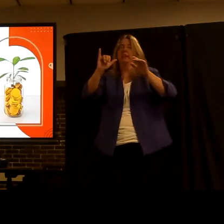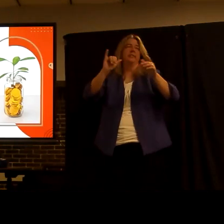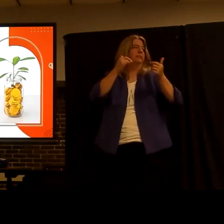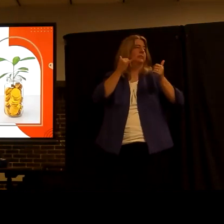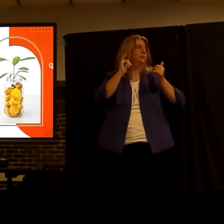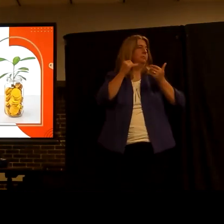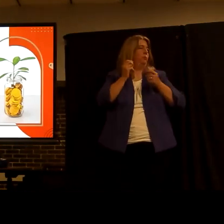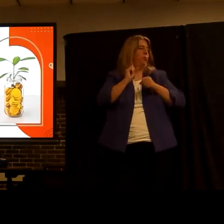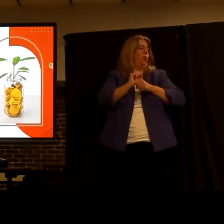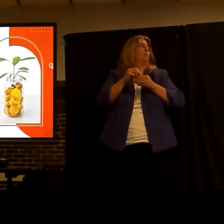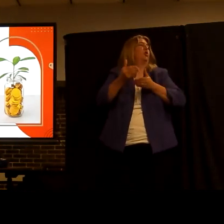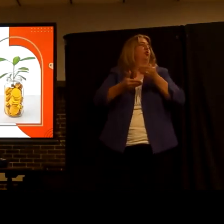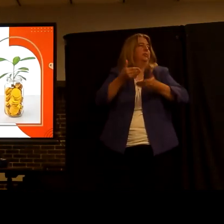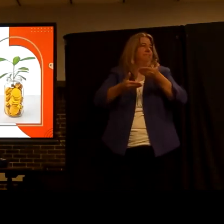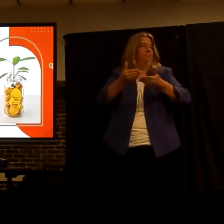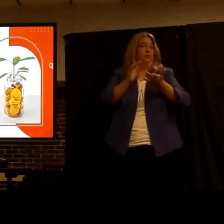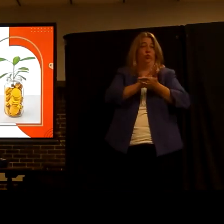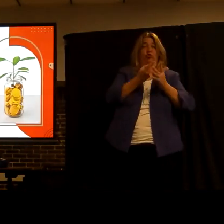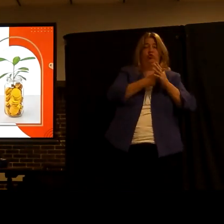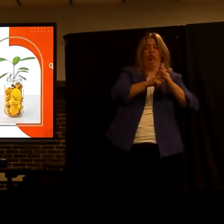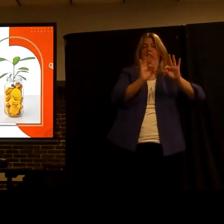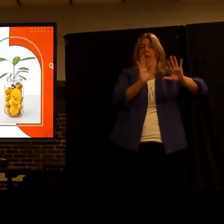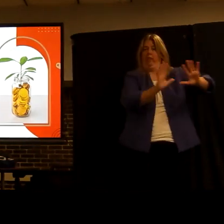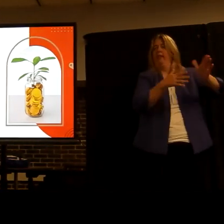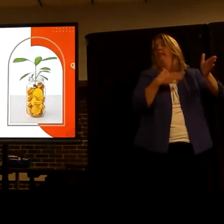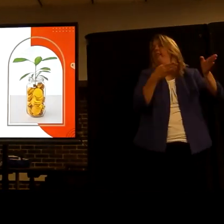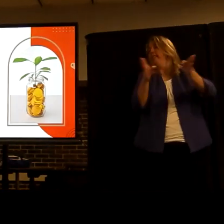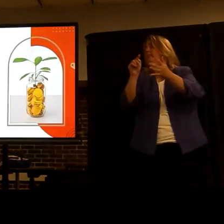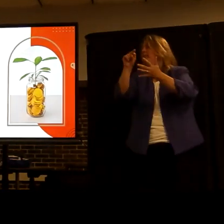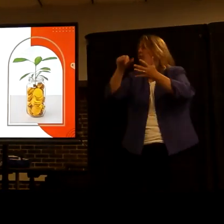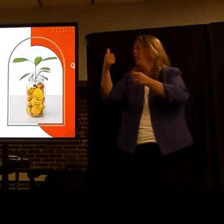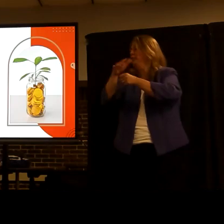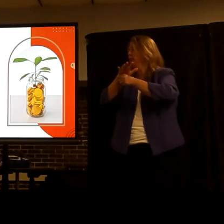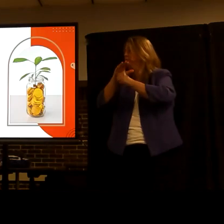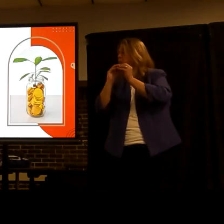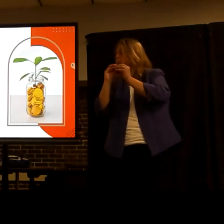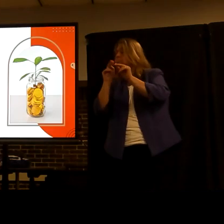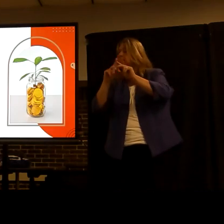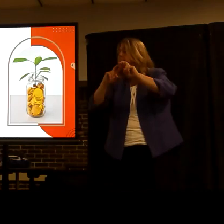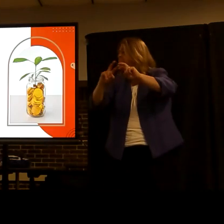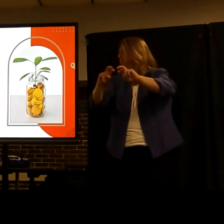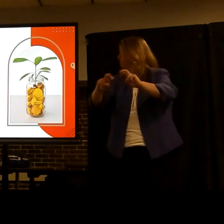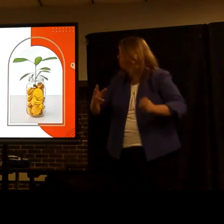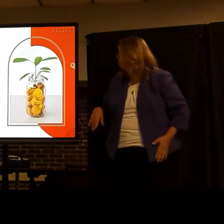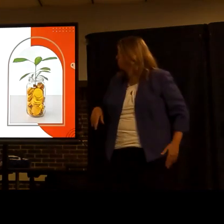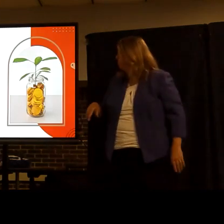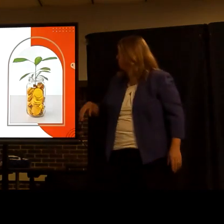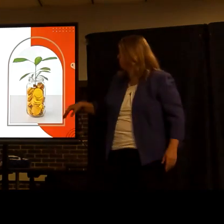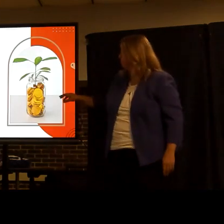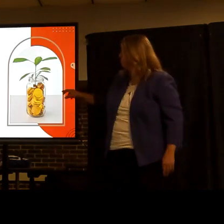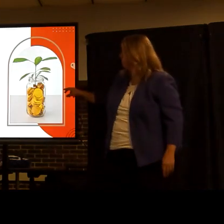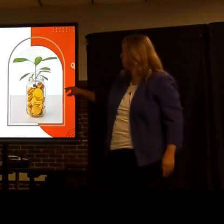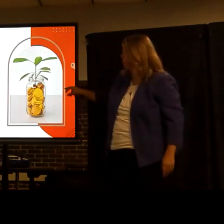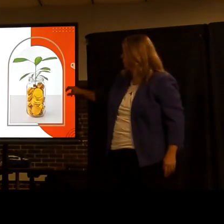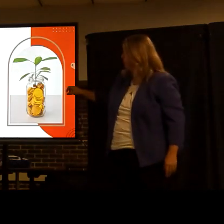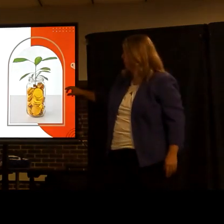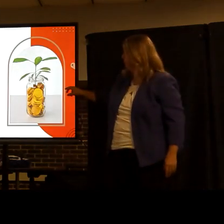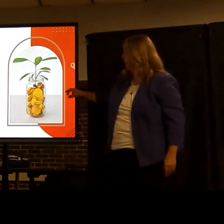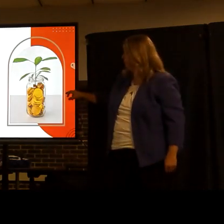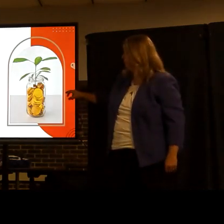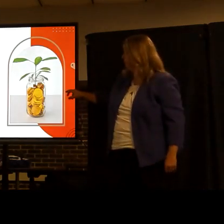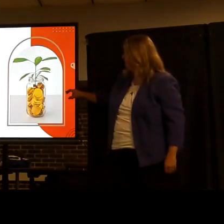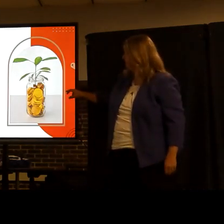phone bill at this point by half, and we're looking at companies that provide that service. So we're analyzing different areas to look